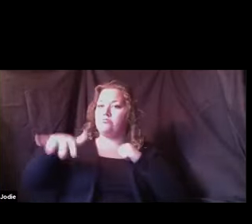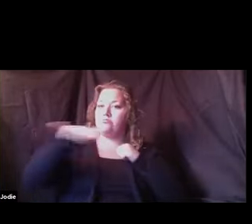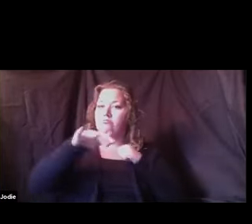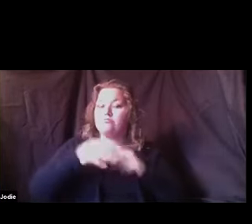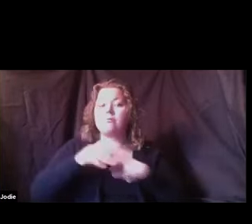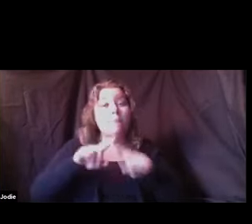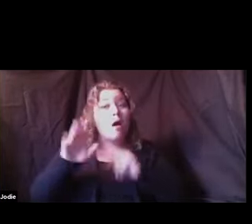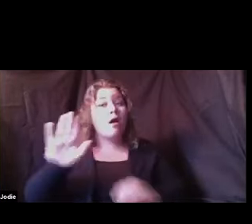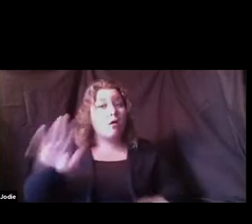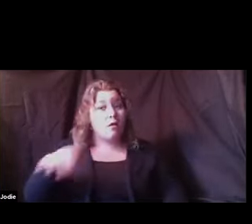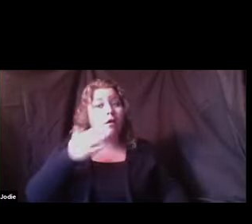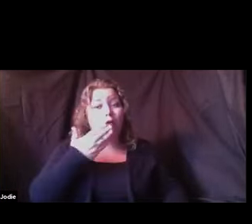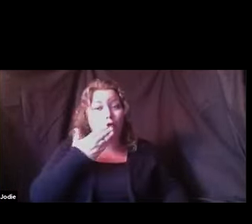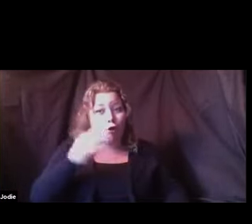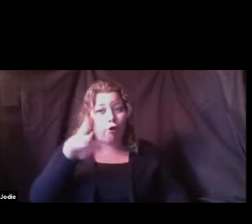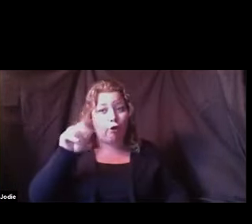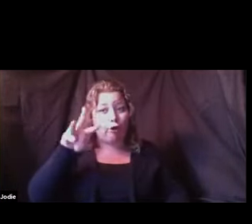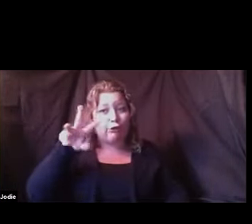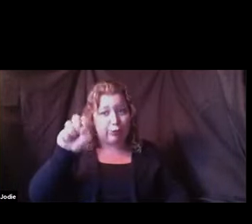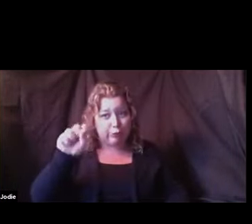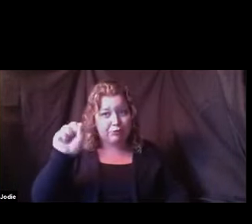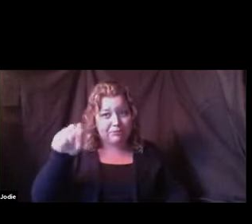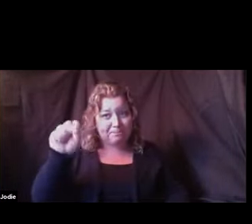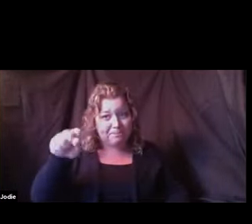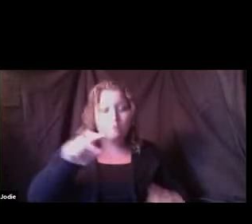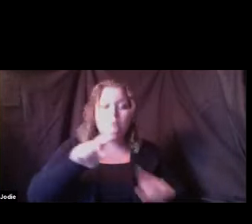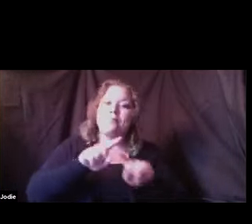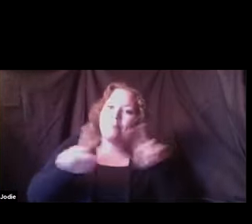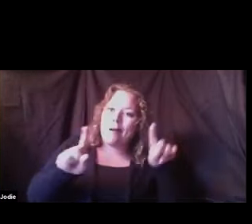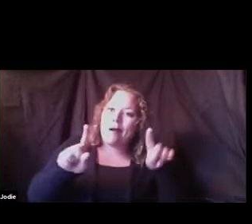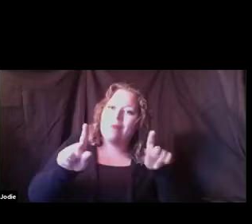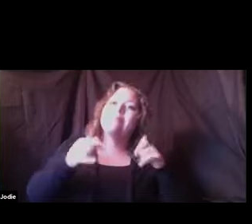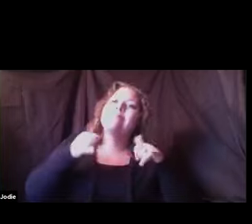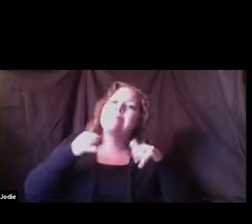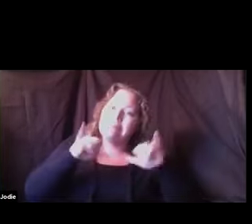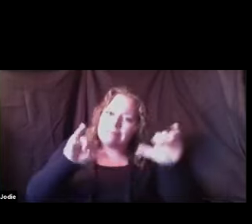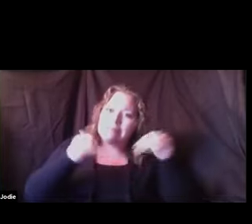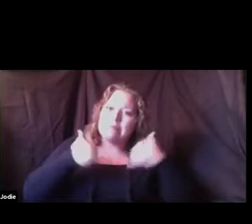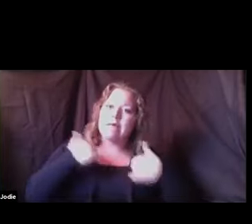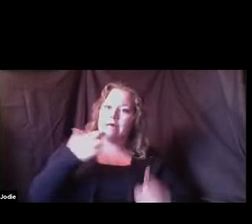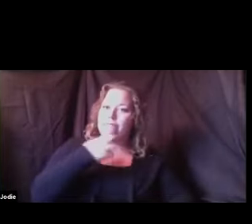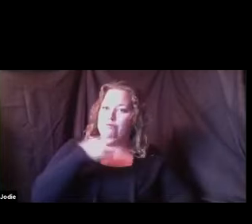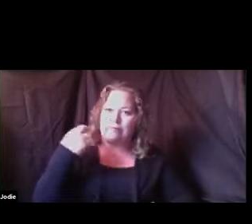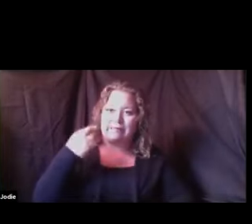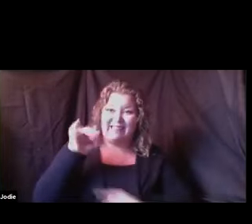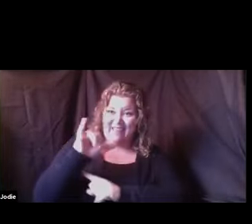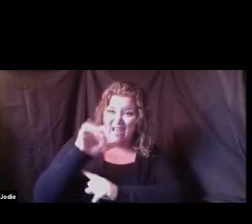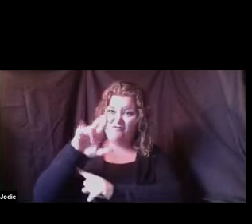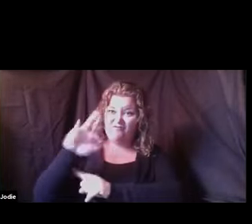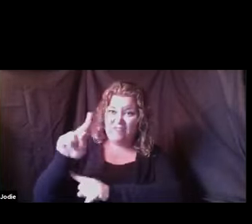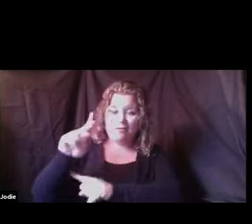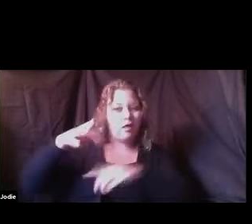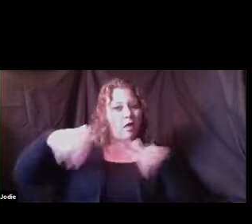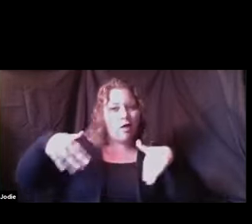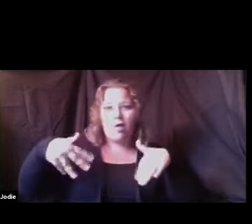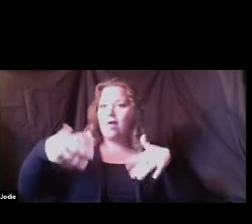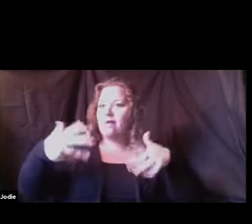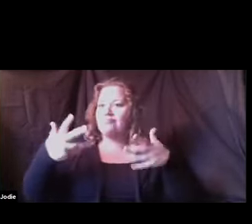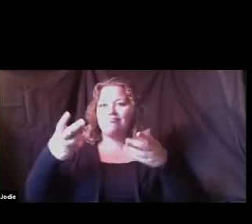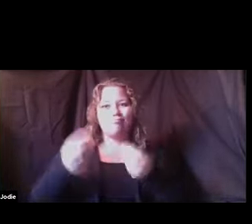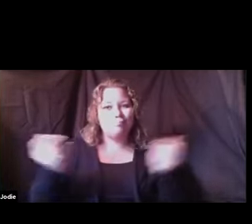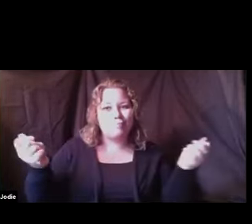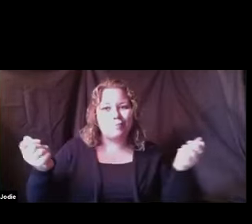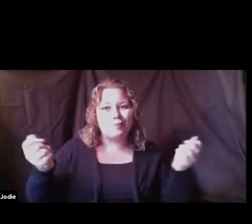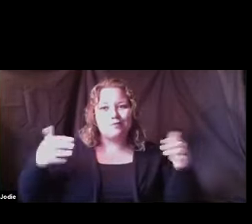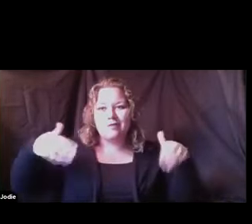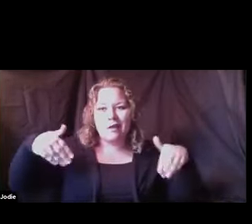to share, but that doesn't mean the risk has gone away. So I just want to make sure we don't forget that. I want to